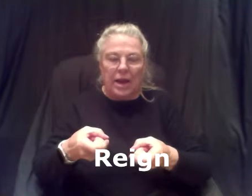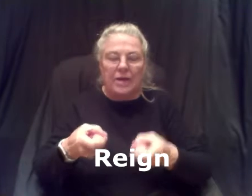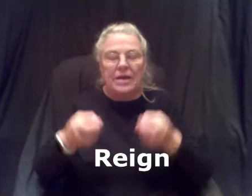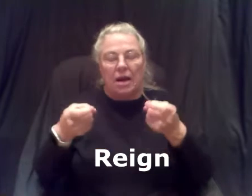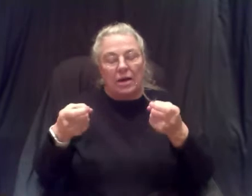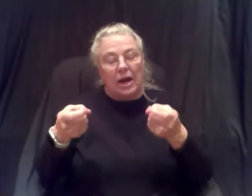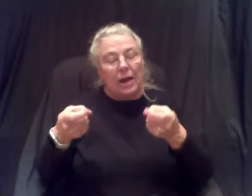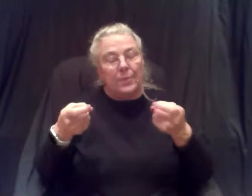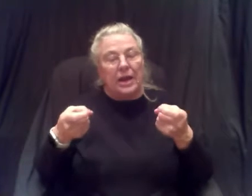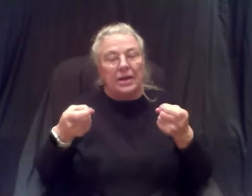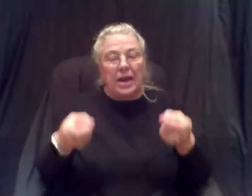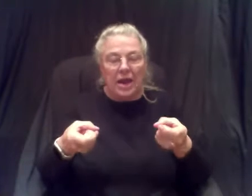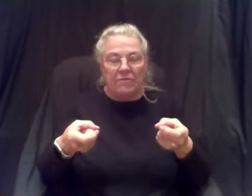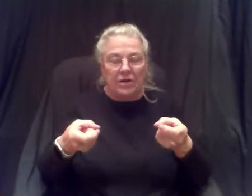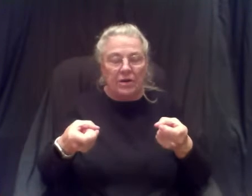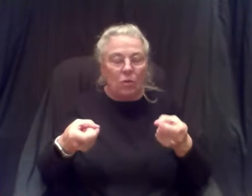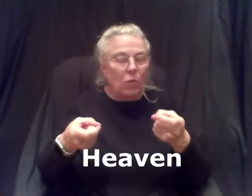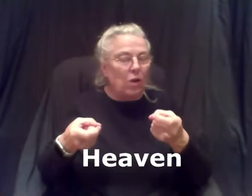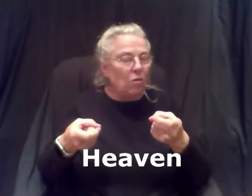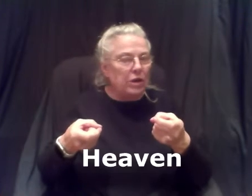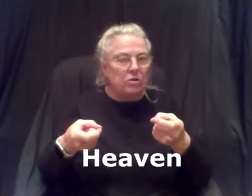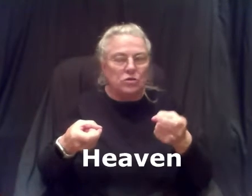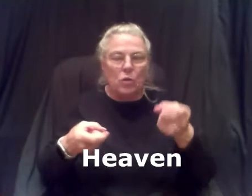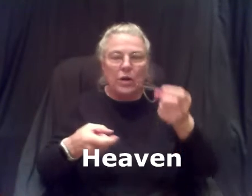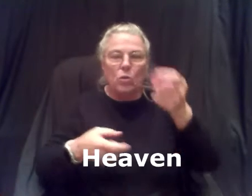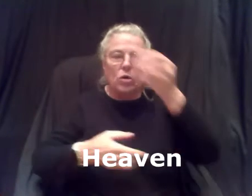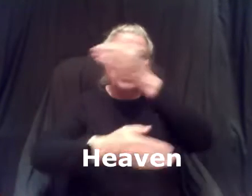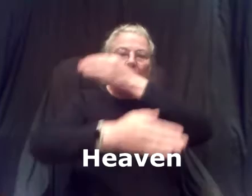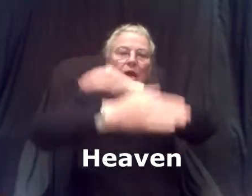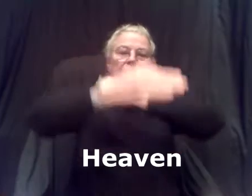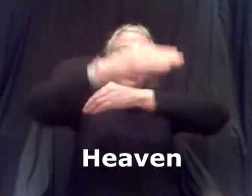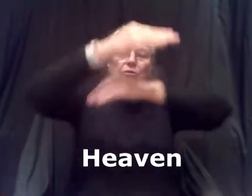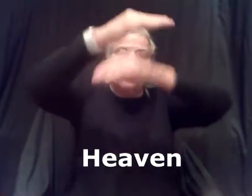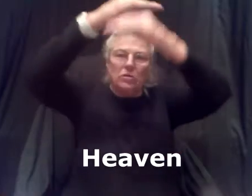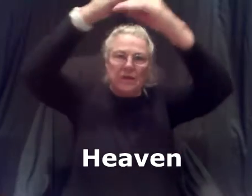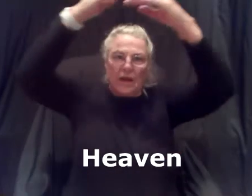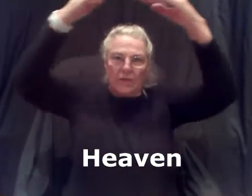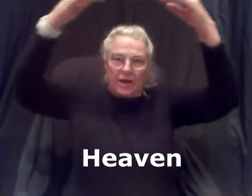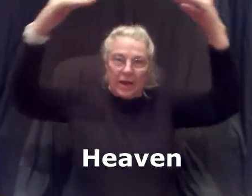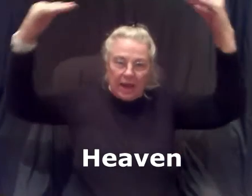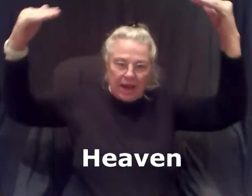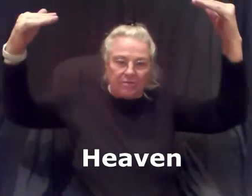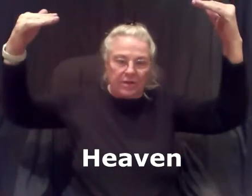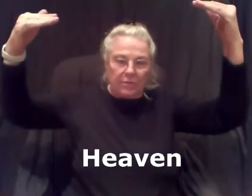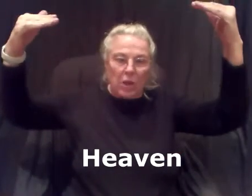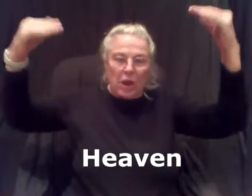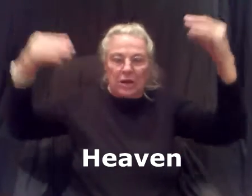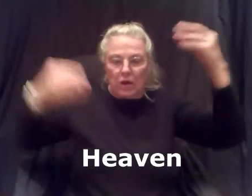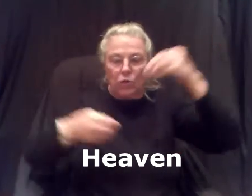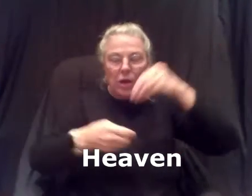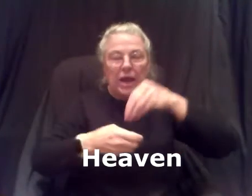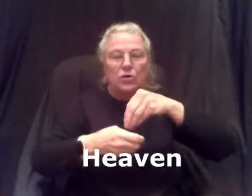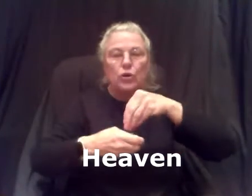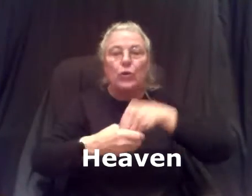Now, up in heaven, we only use one word, controls, and then heaven. Now, you can do